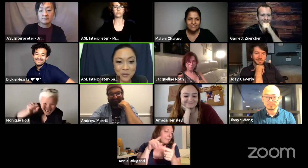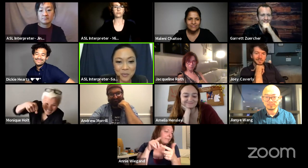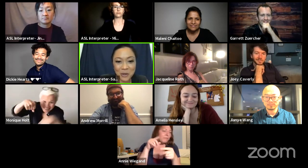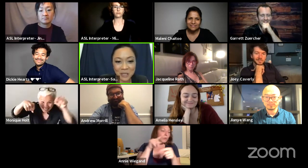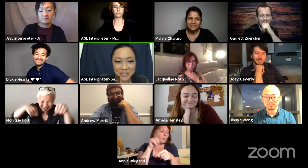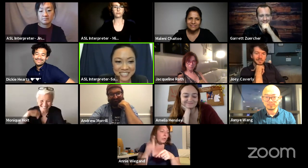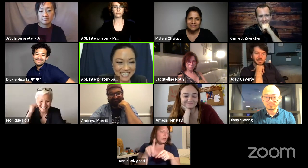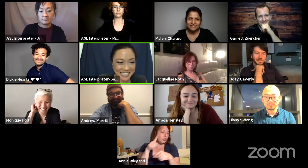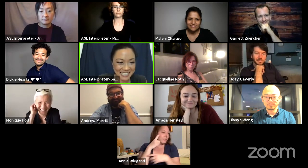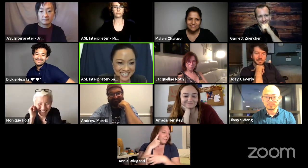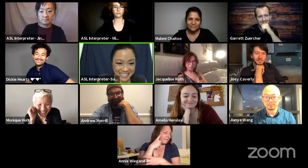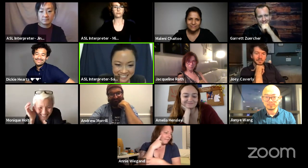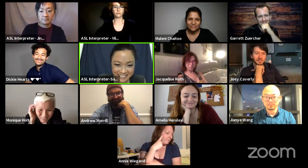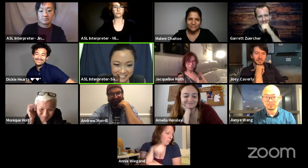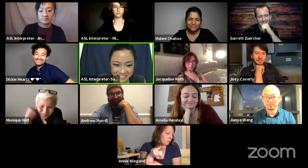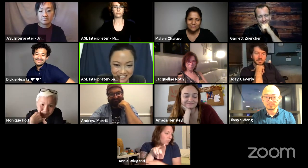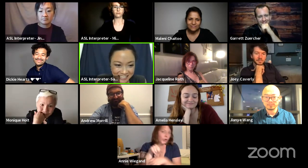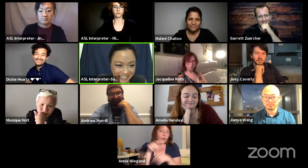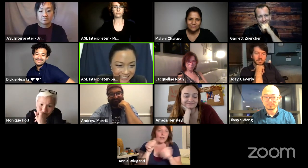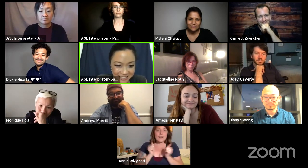meet your expectations.